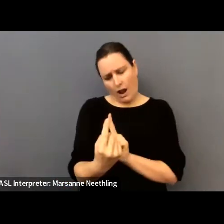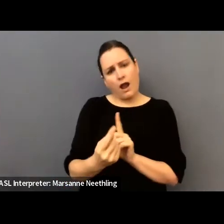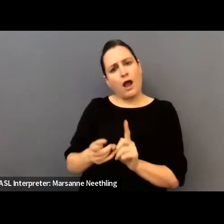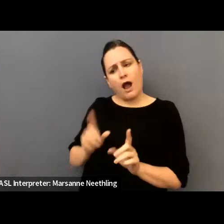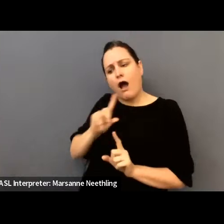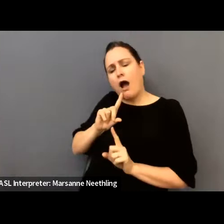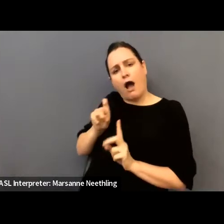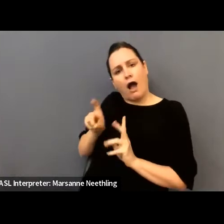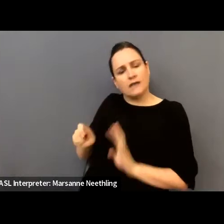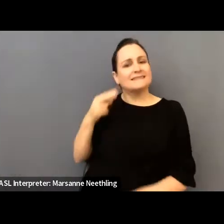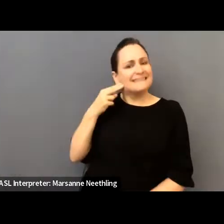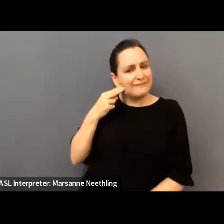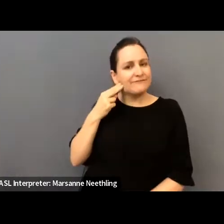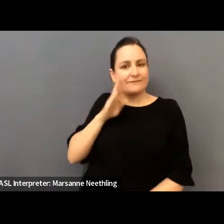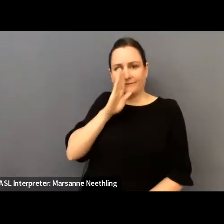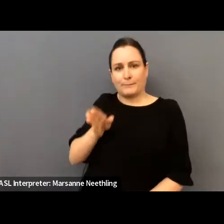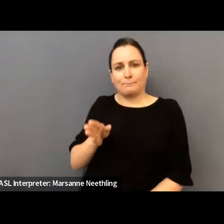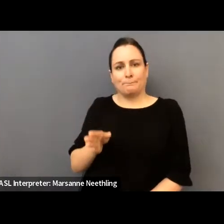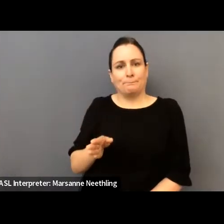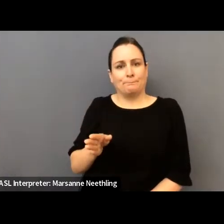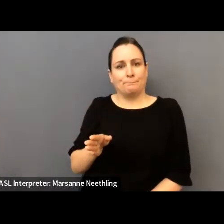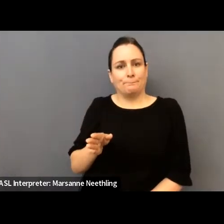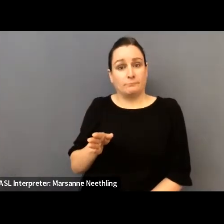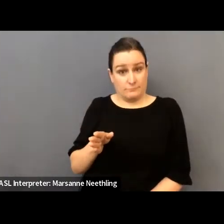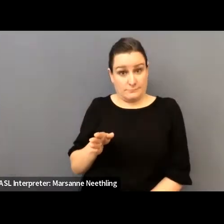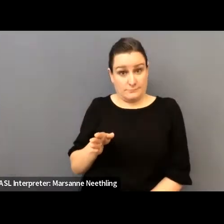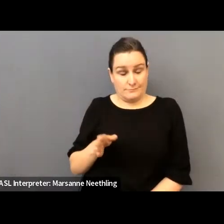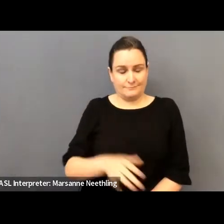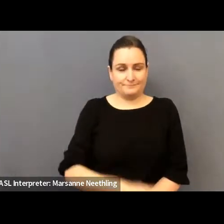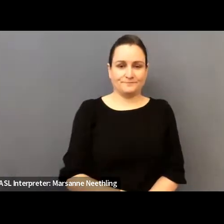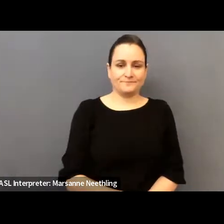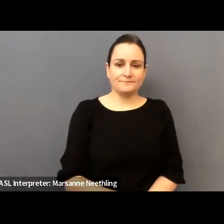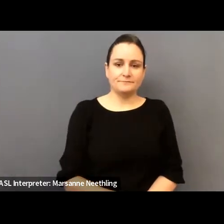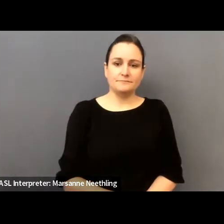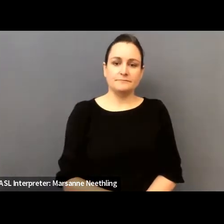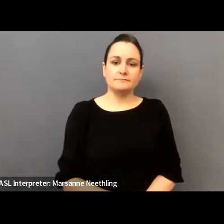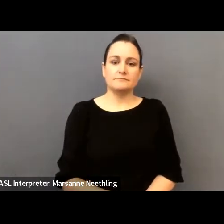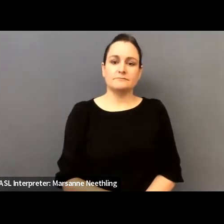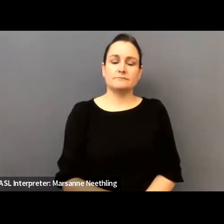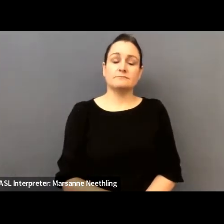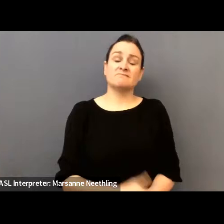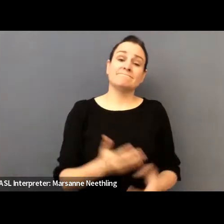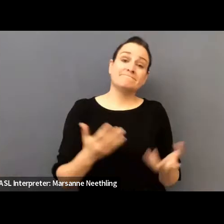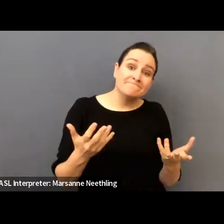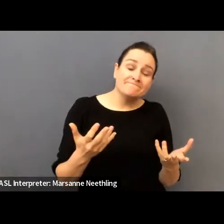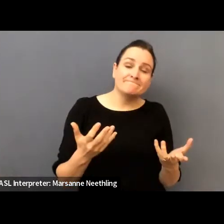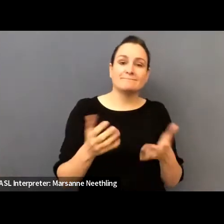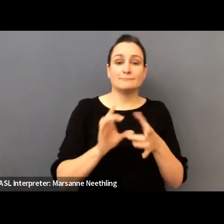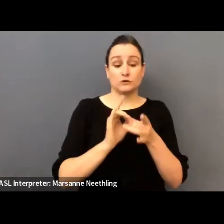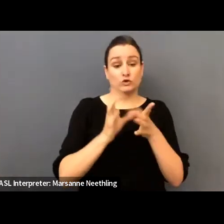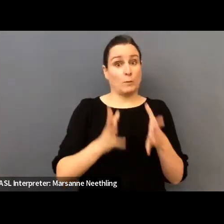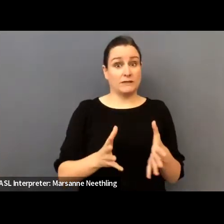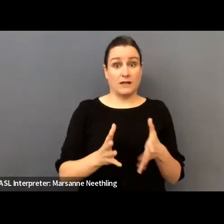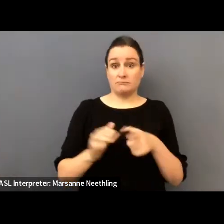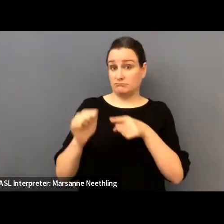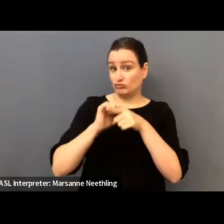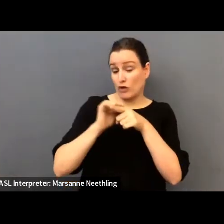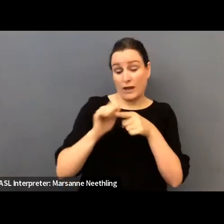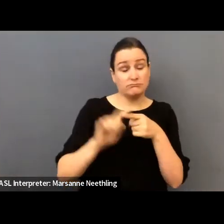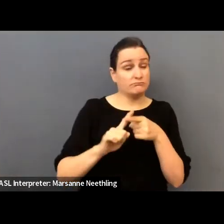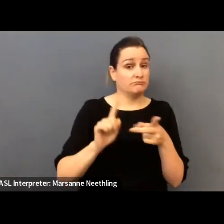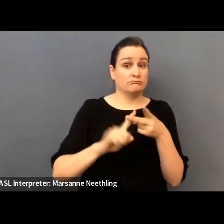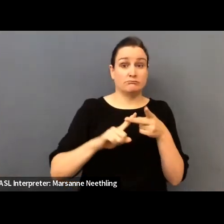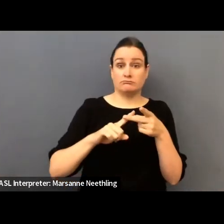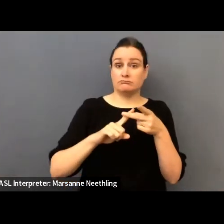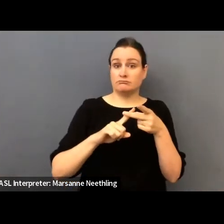themselves. But then we also sit with maybe interpreters that might not be trained, not qualified, and